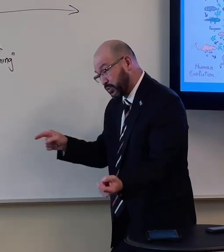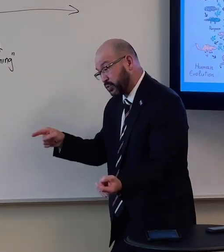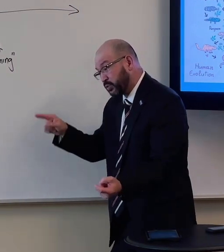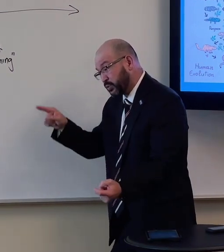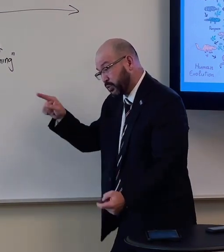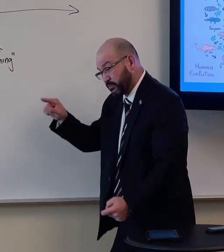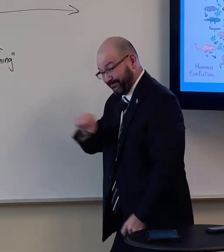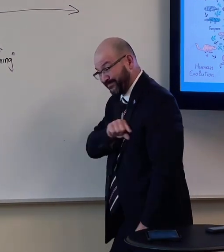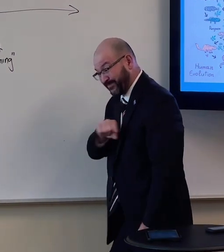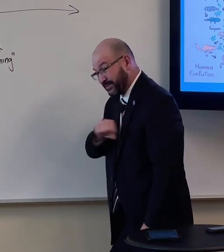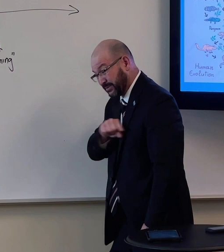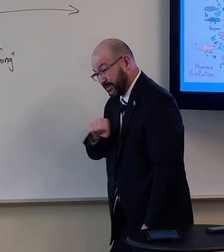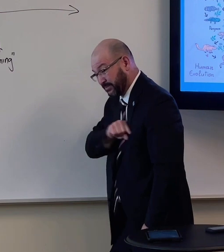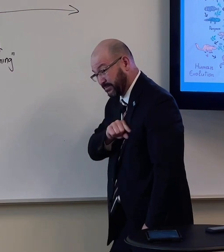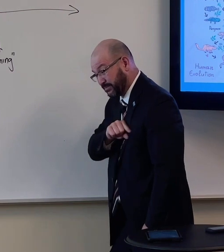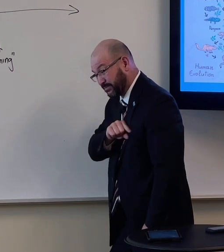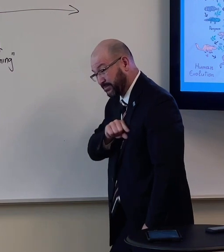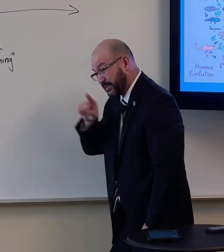your sin makes you guilty.